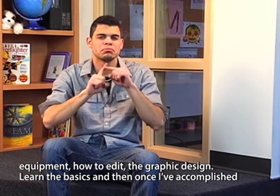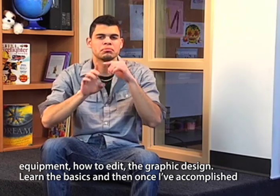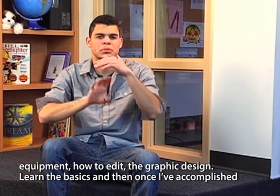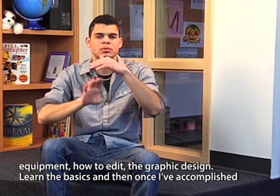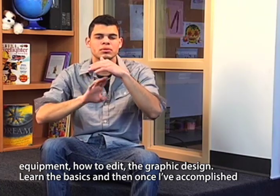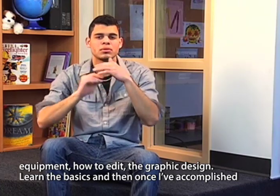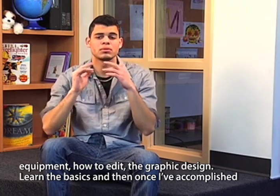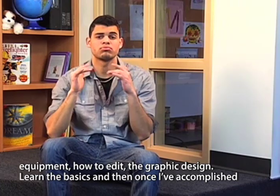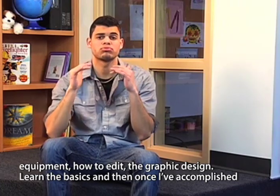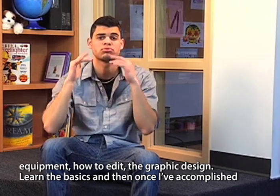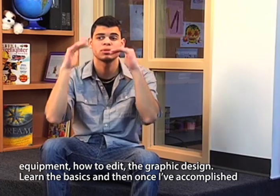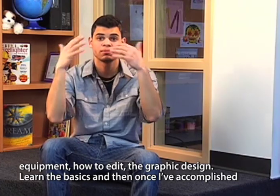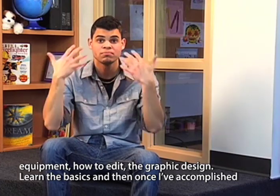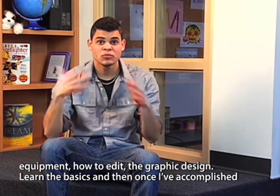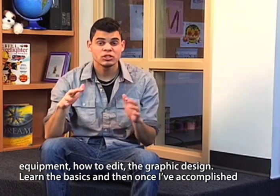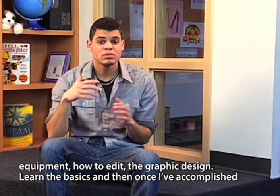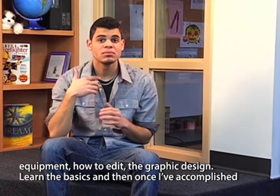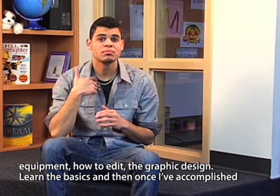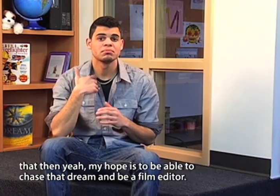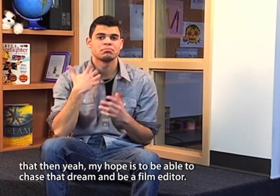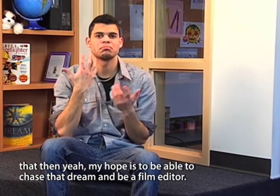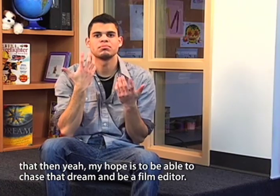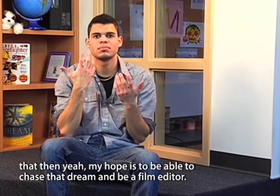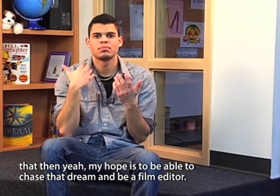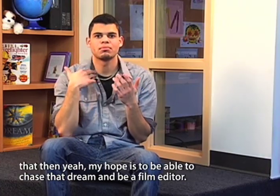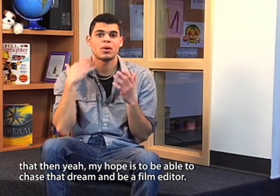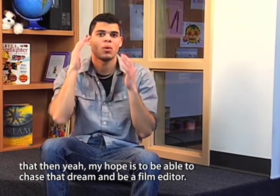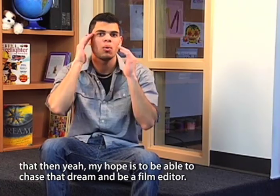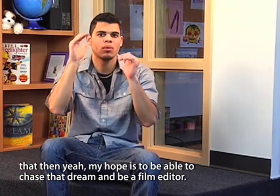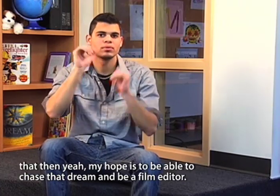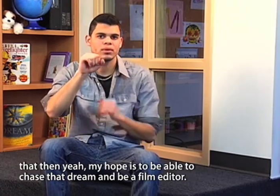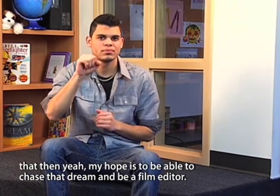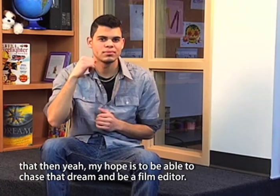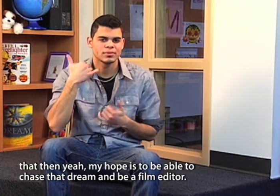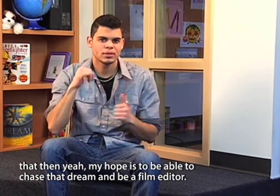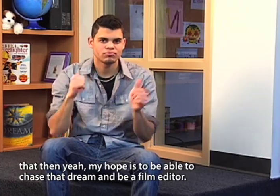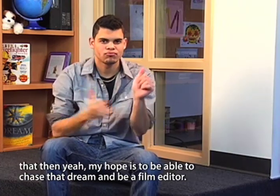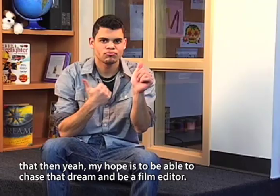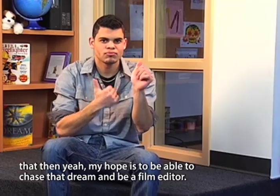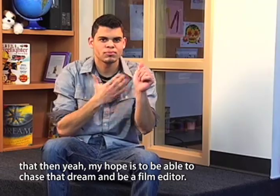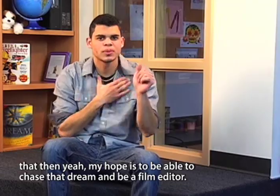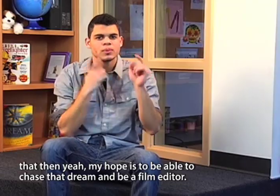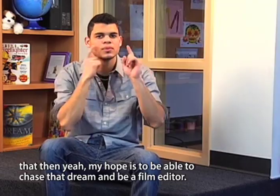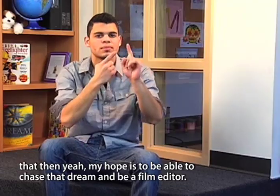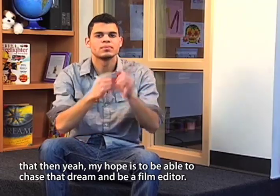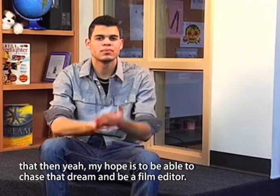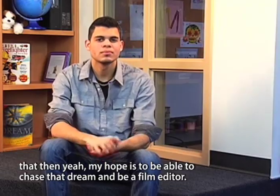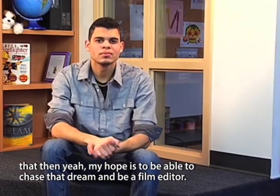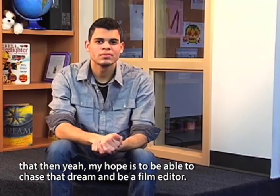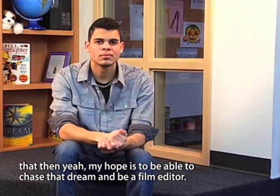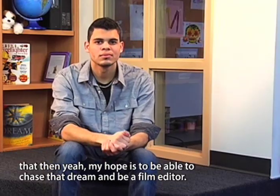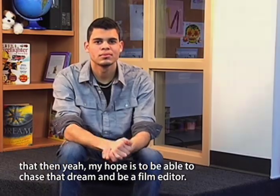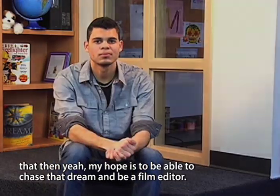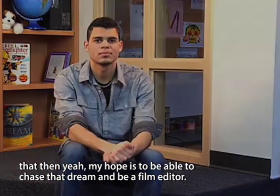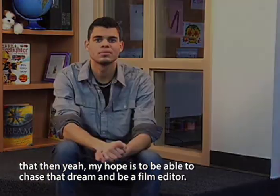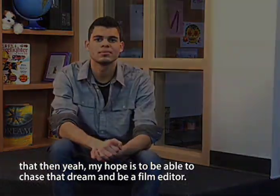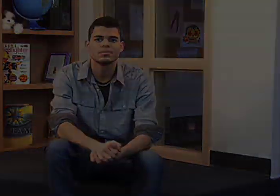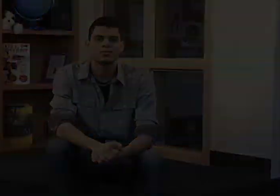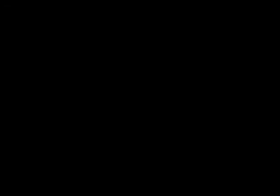design, learn the basics. And then once I've accomplished that, then yeah, my hope is to be able to chase that dream and be a film editor.